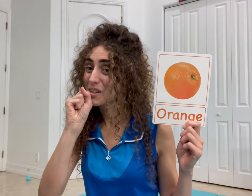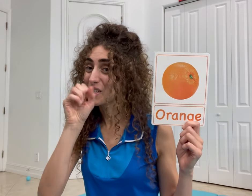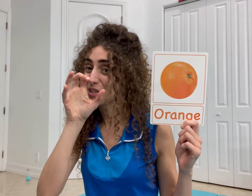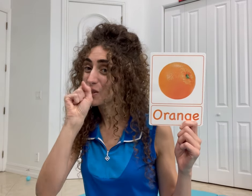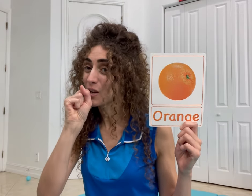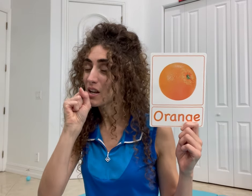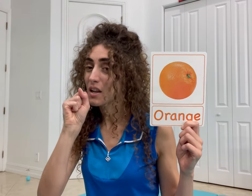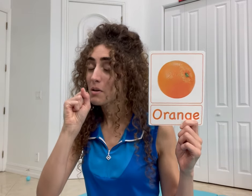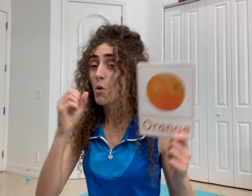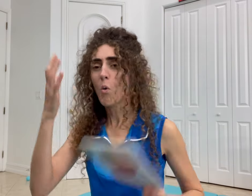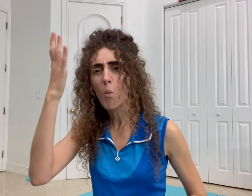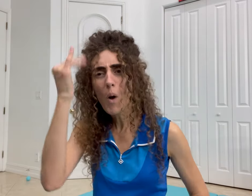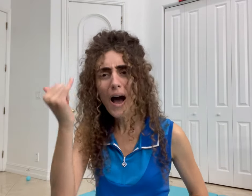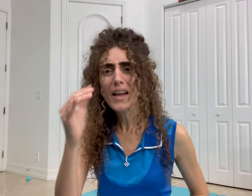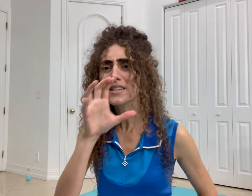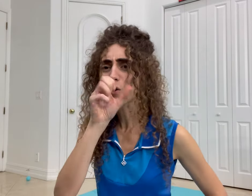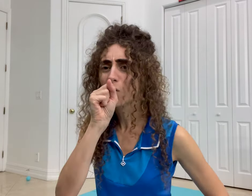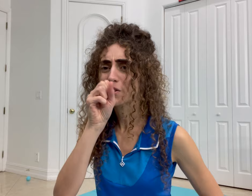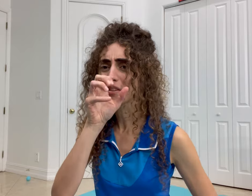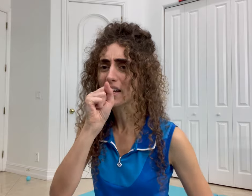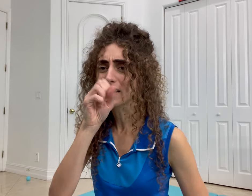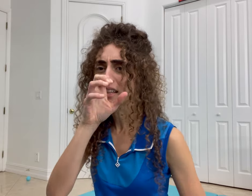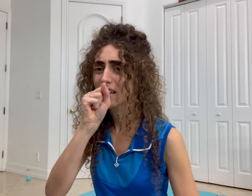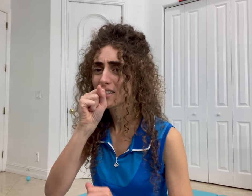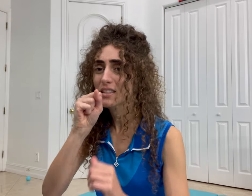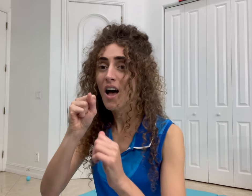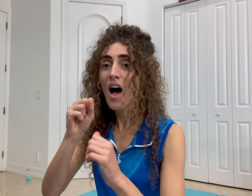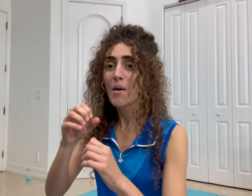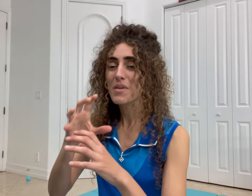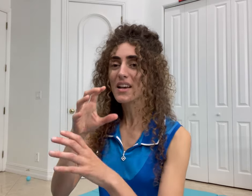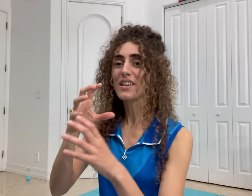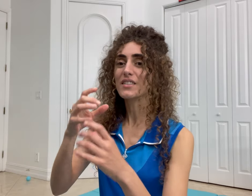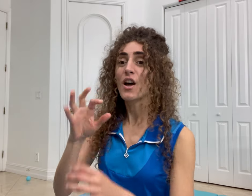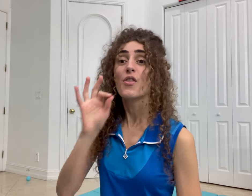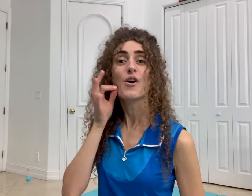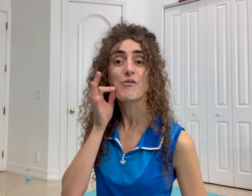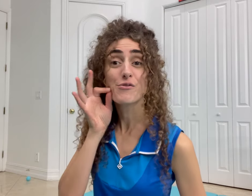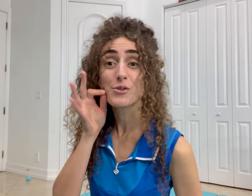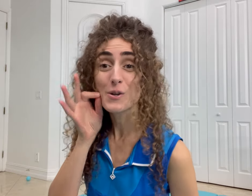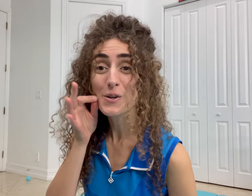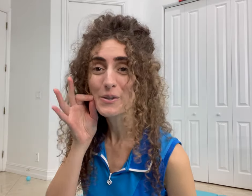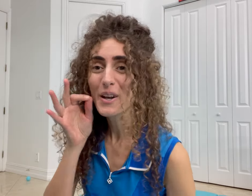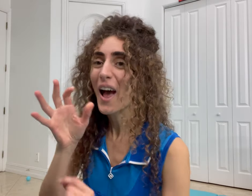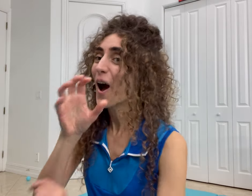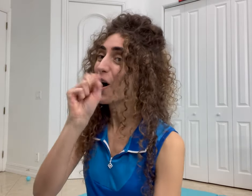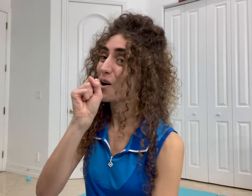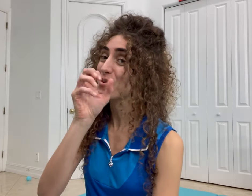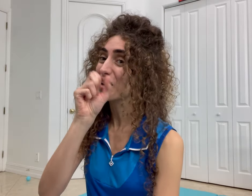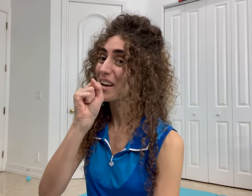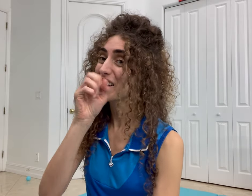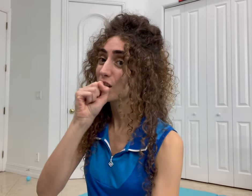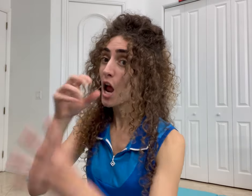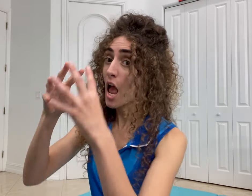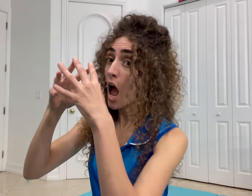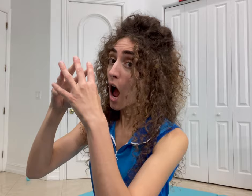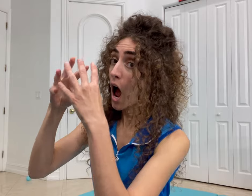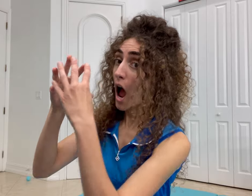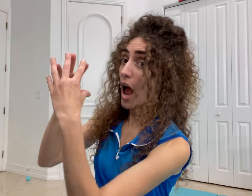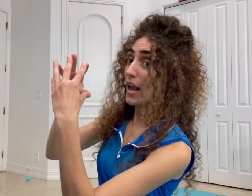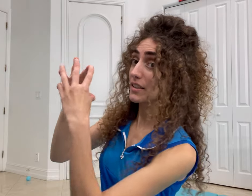orange. Why is orange like this? Because the fruit, orange, is